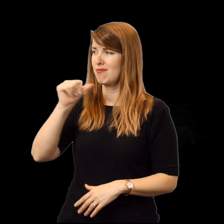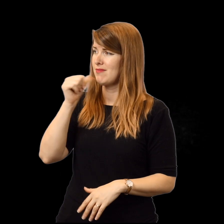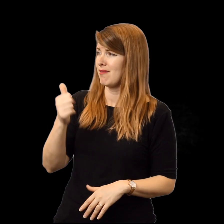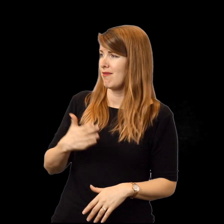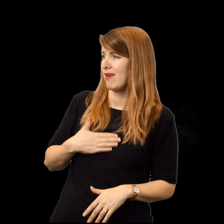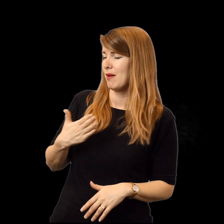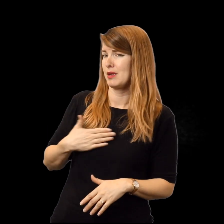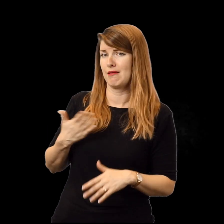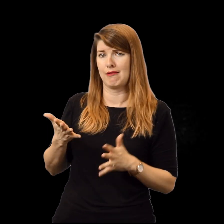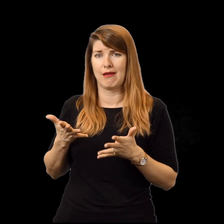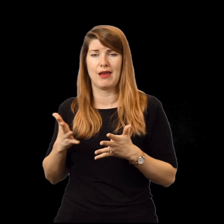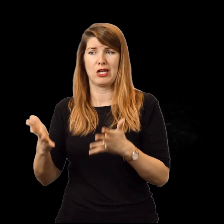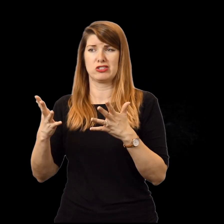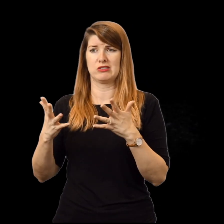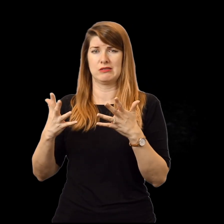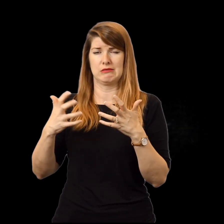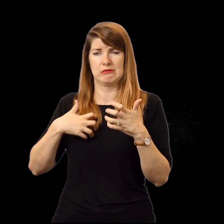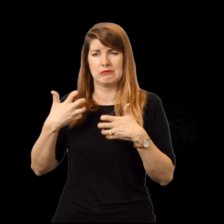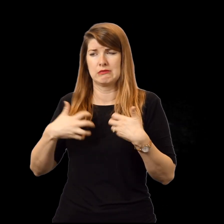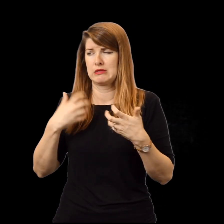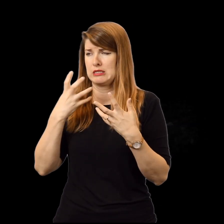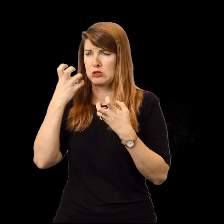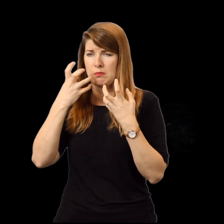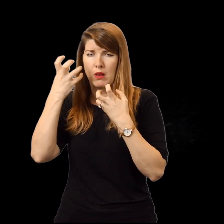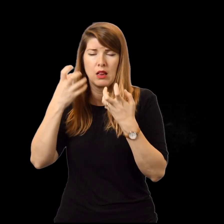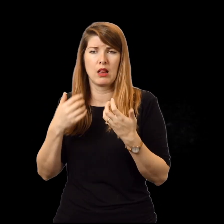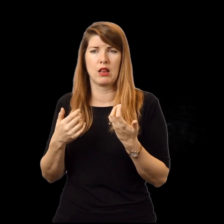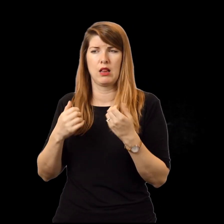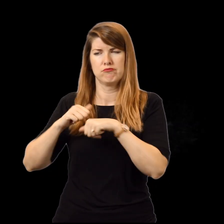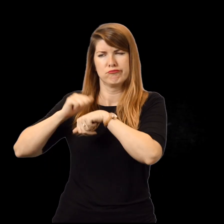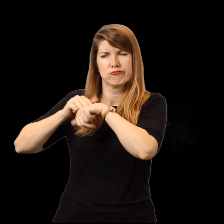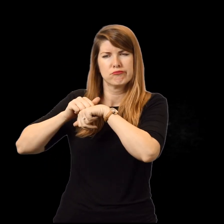up unhappy, anxious, irritable,